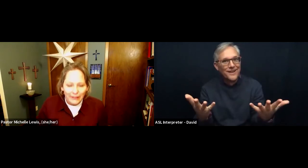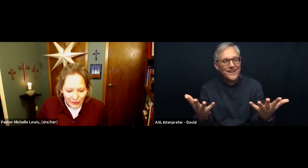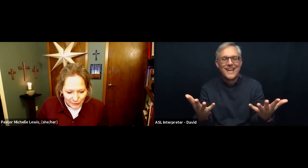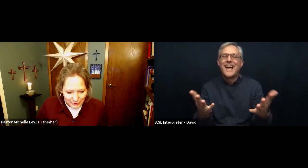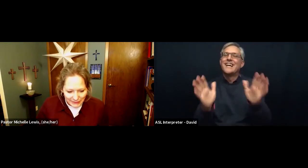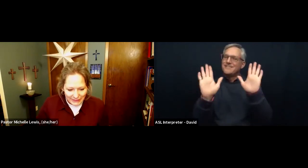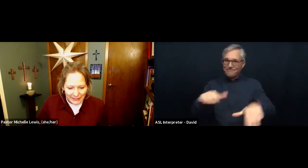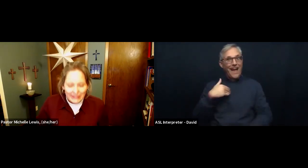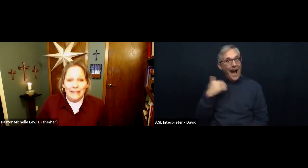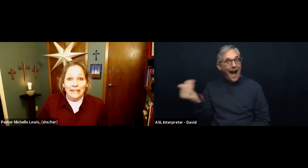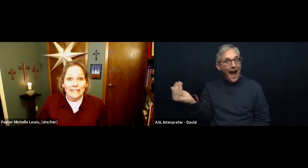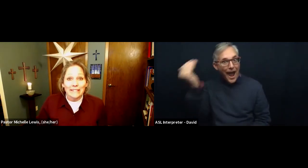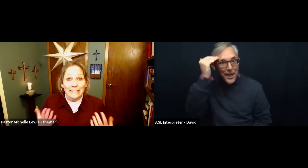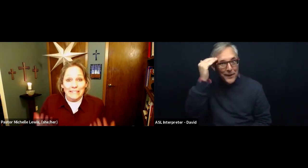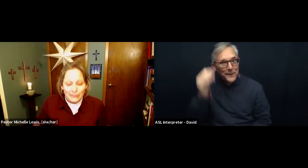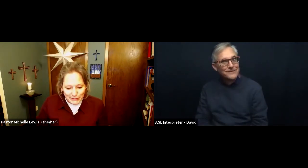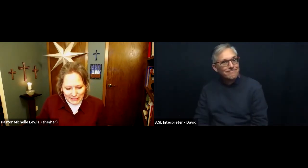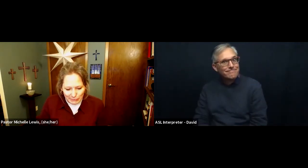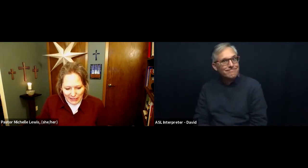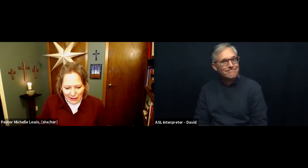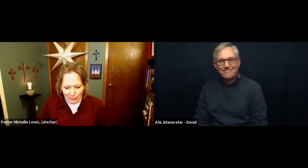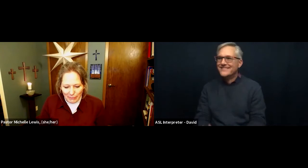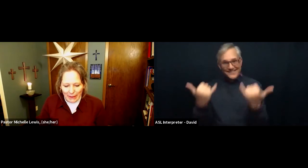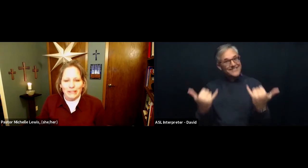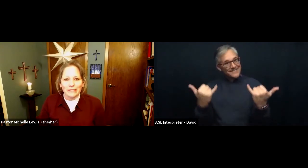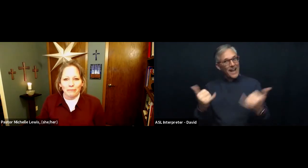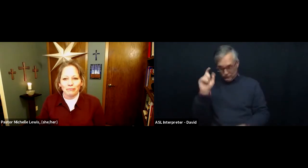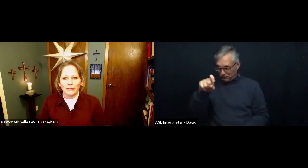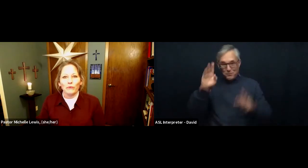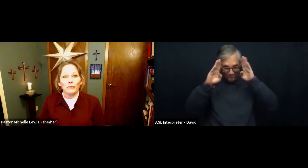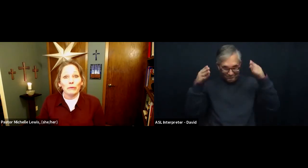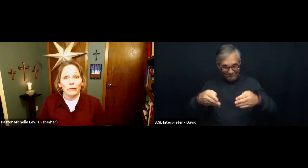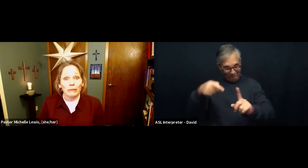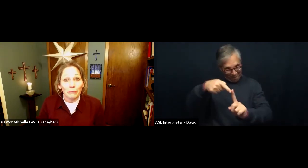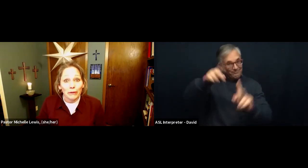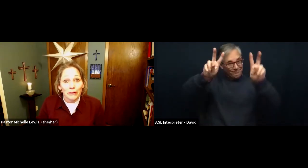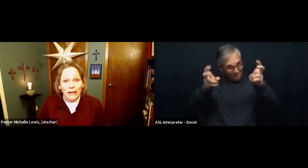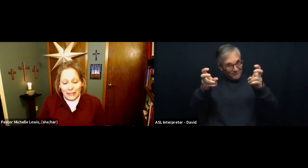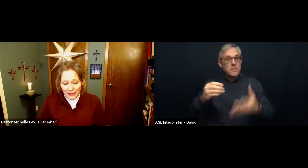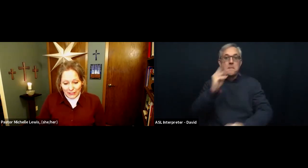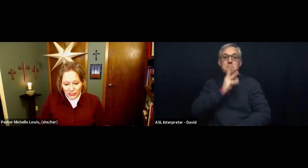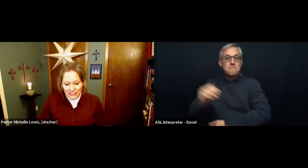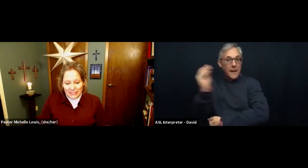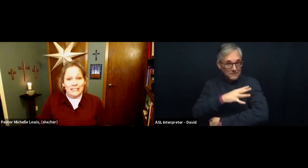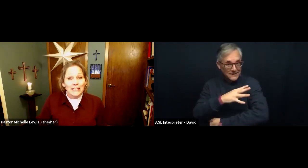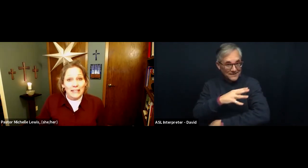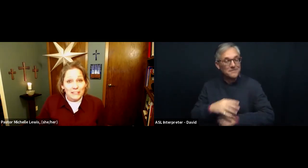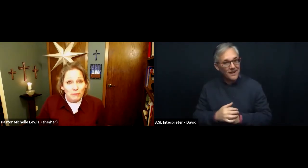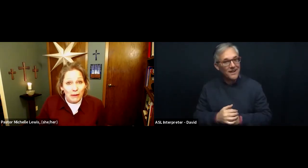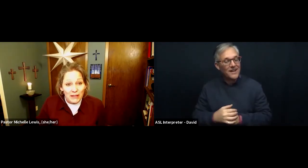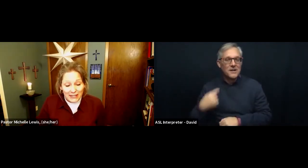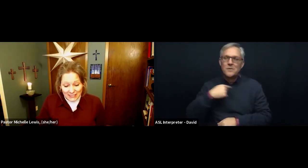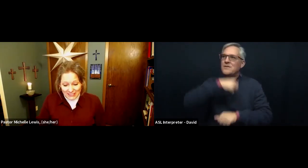I know it is. This is supposed to be about baptism. When we remember that Jesus